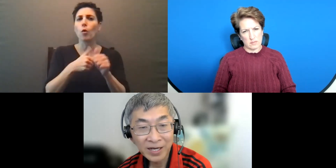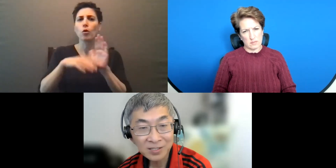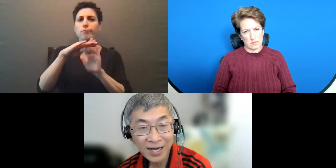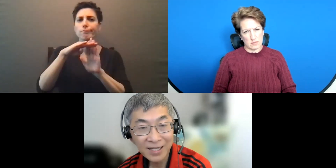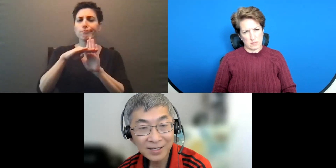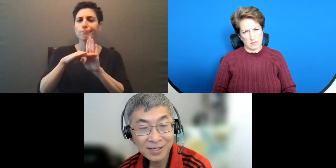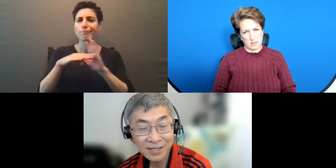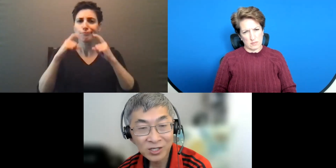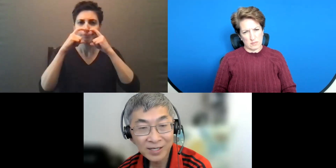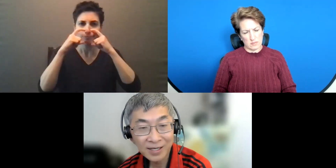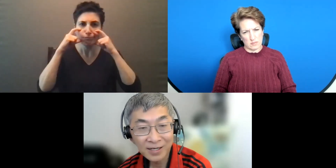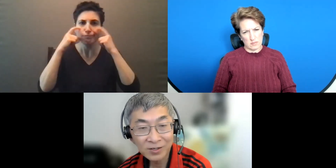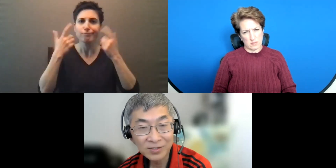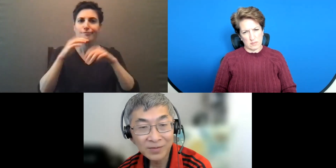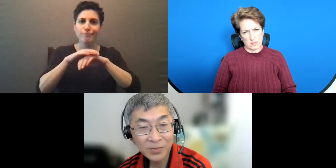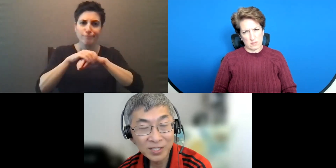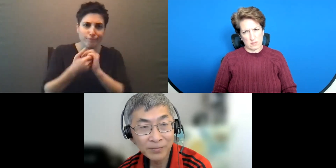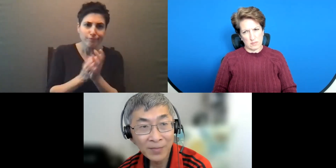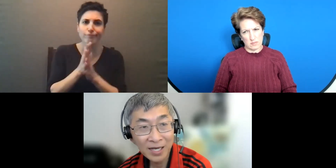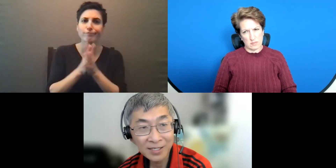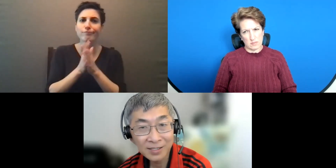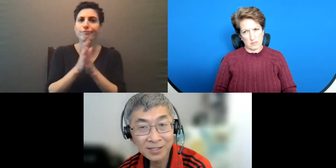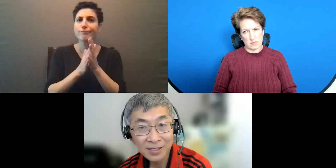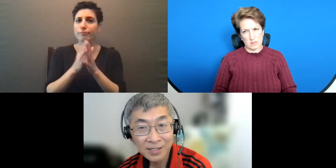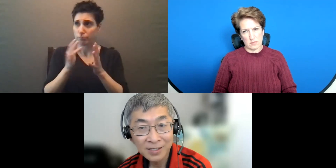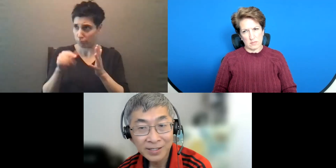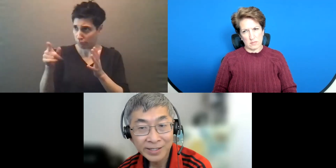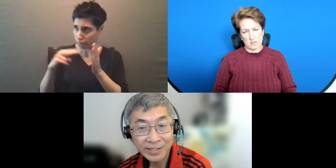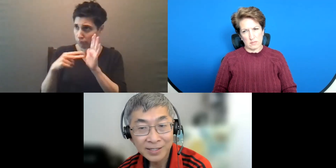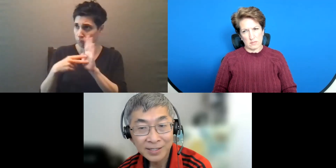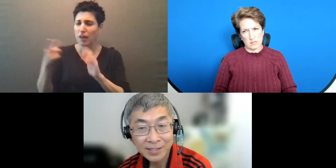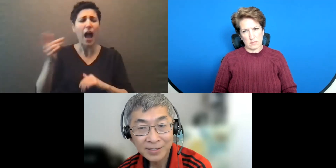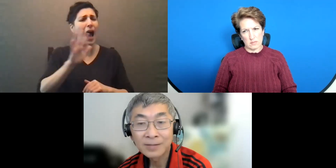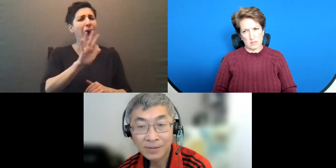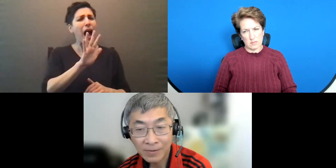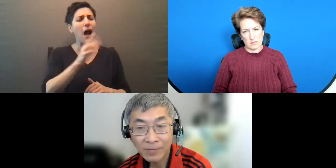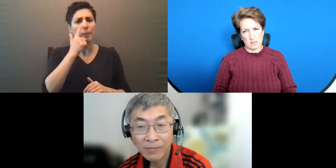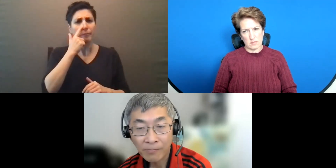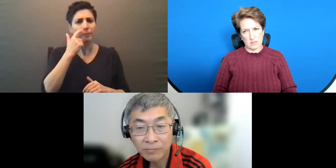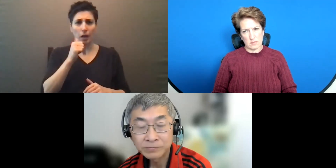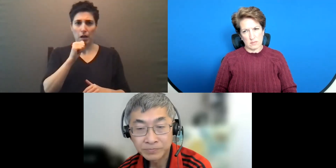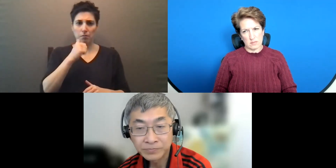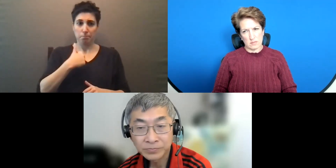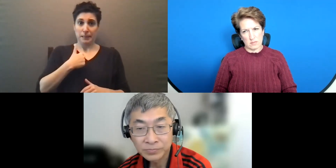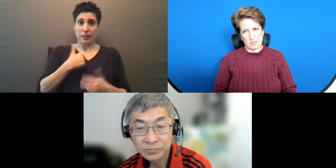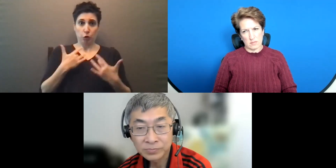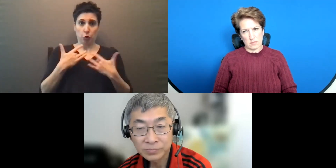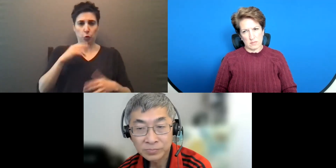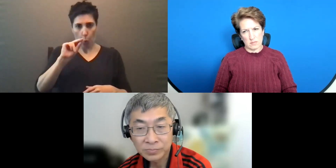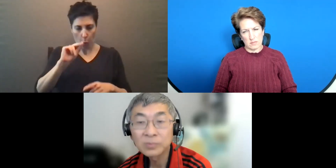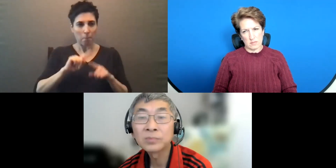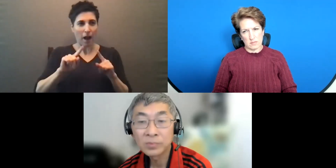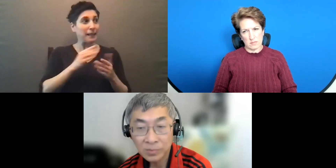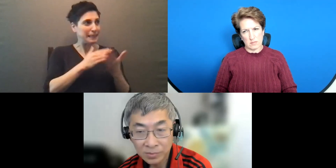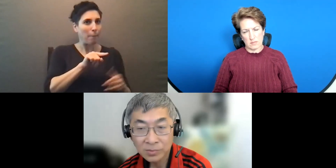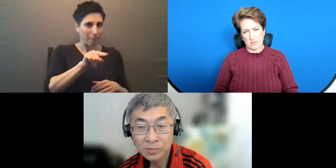public health guidelines, such as using masks. Well, yeah, it's not my concern though. It's like people concern, and